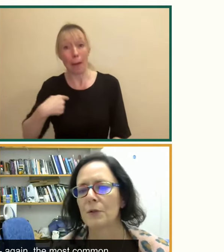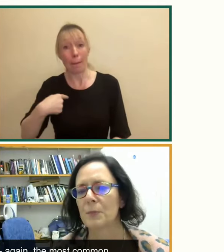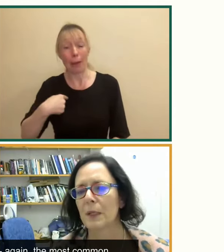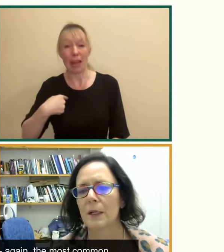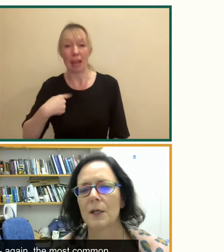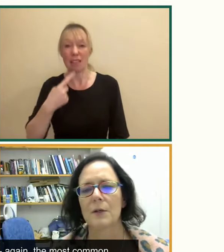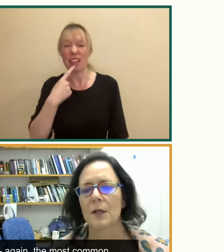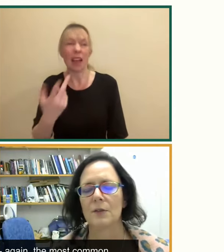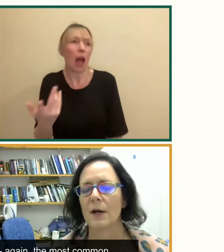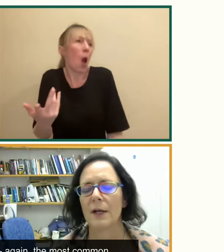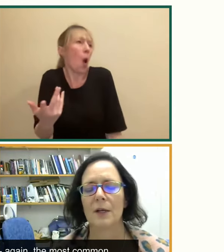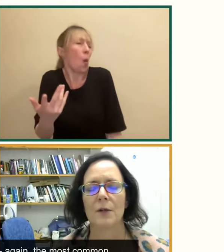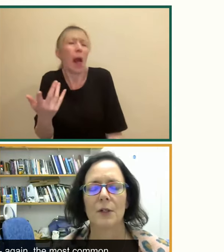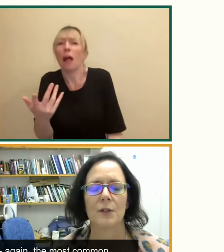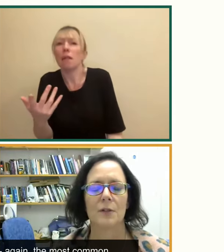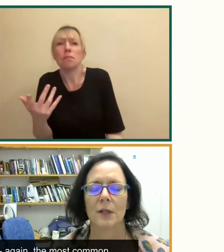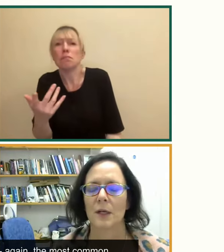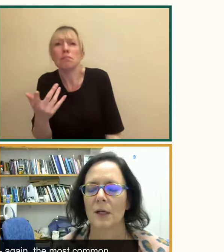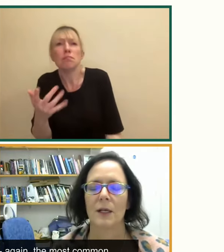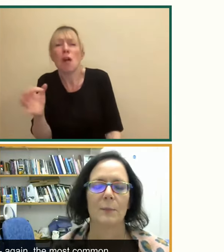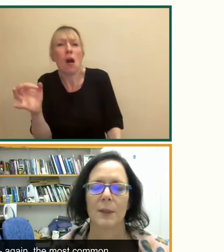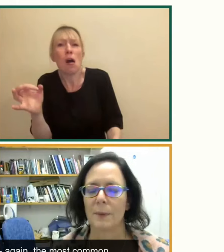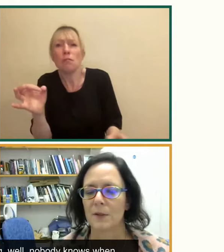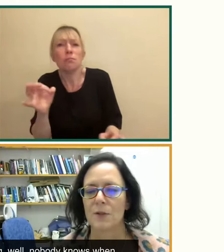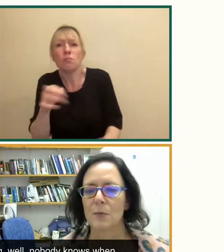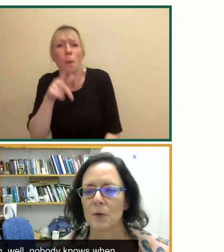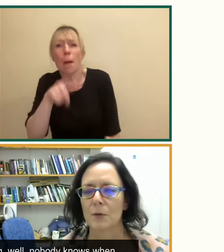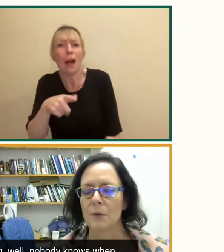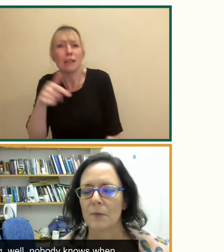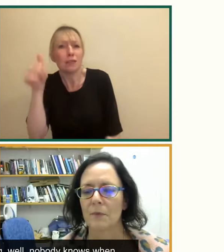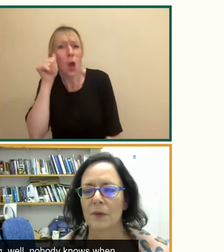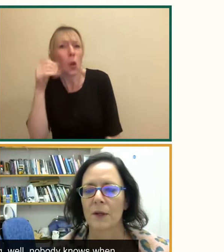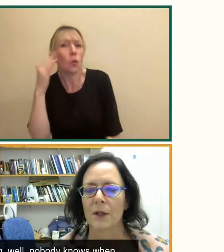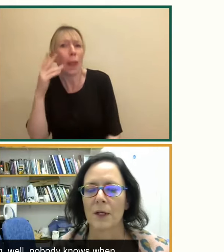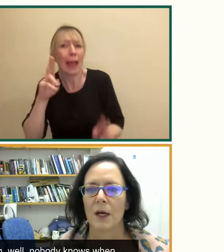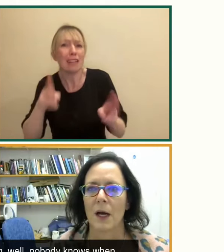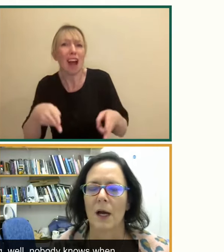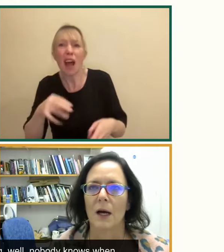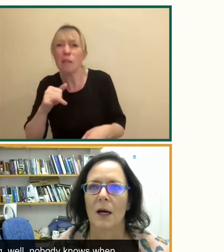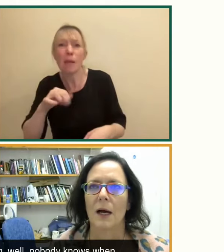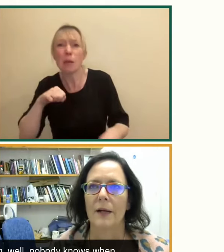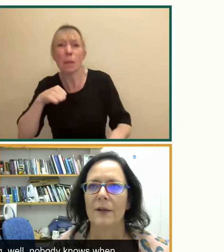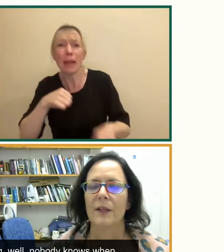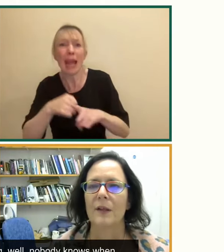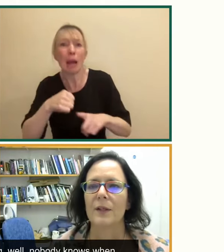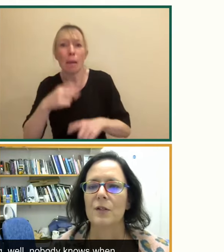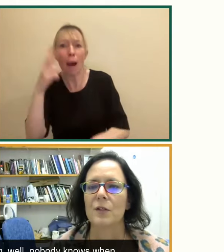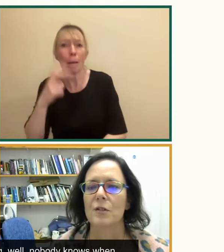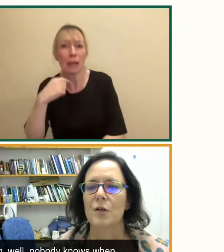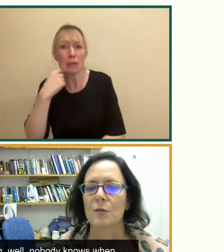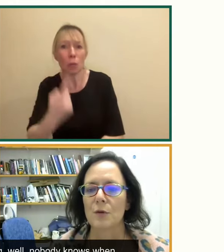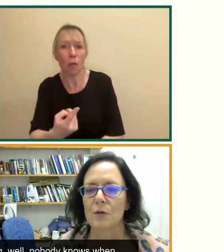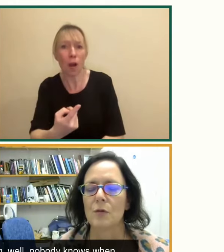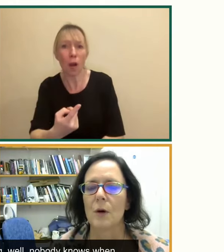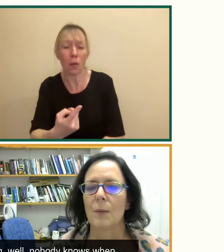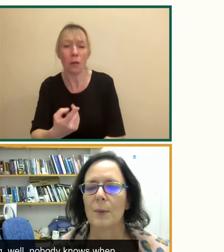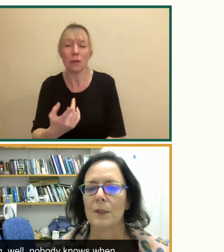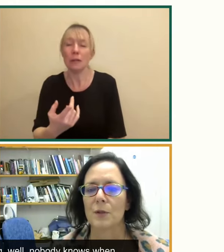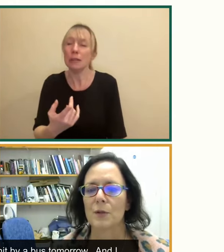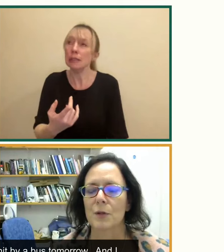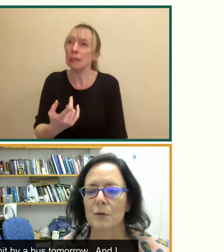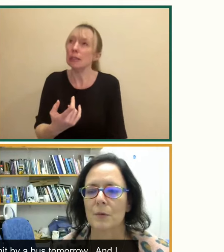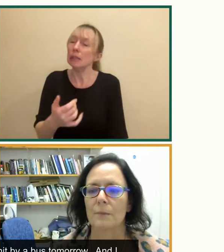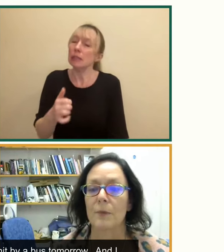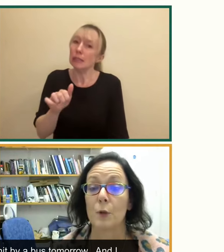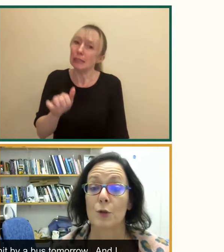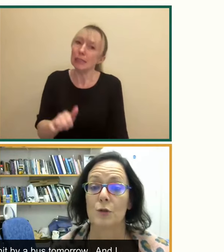nobody knows when they're going to die. You could get hit by a bus tomorrow. And I think that's true,